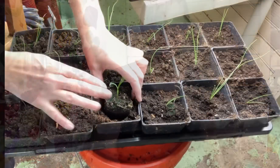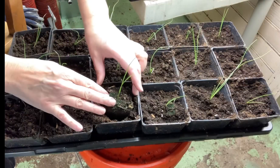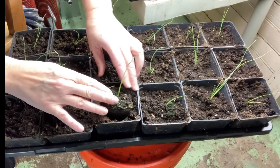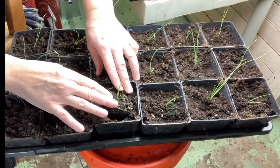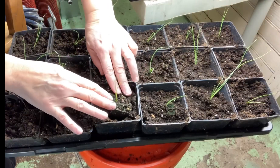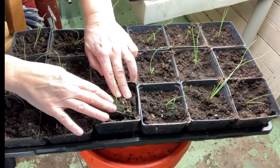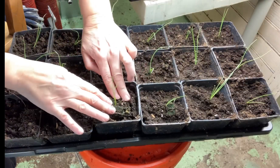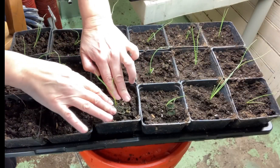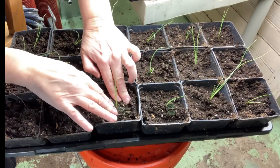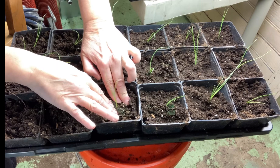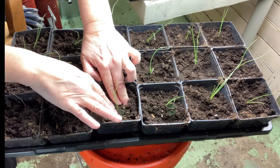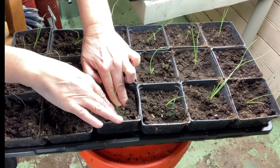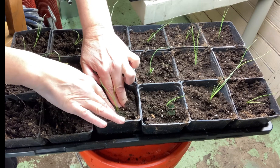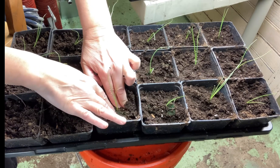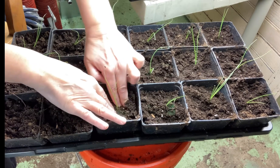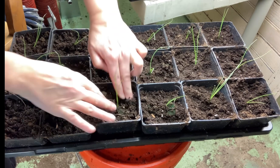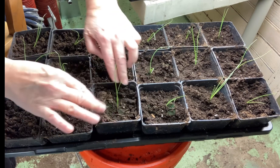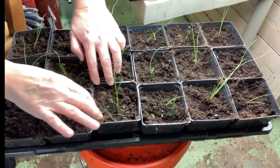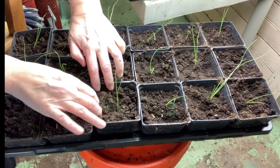really not necessary.